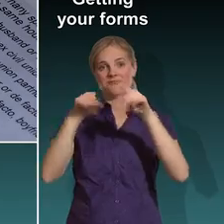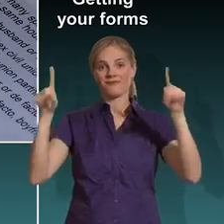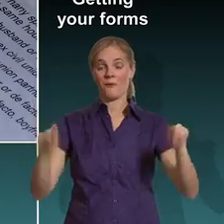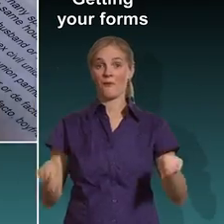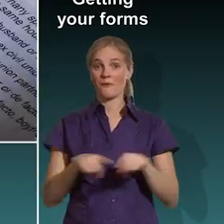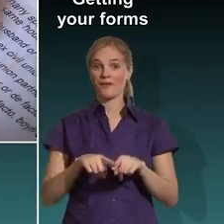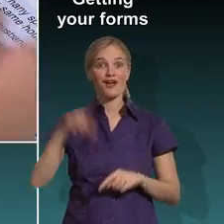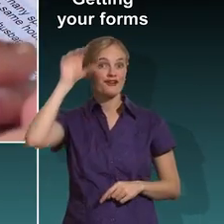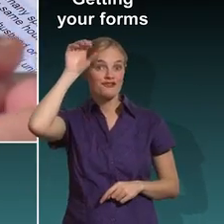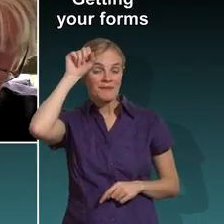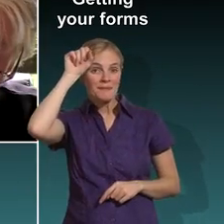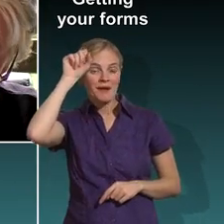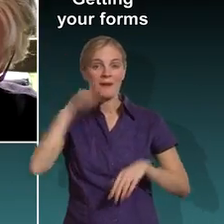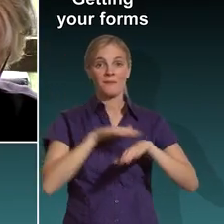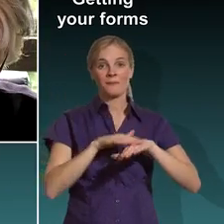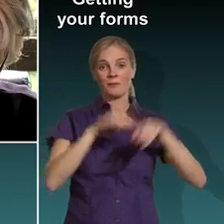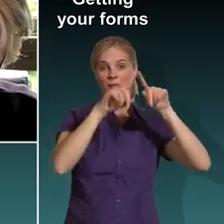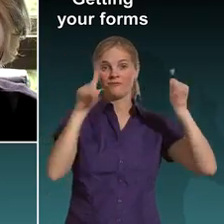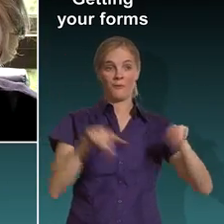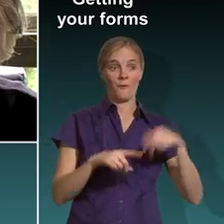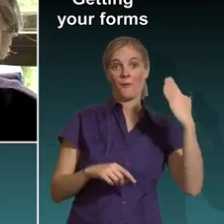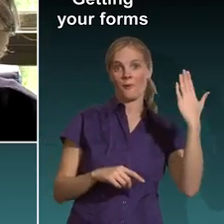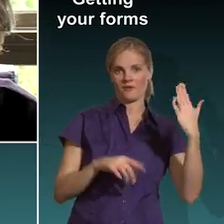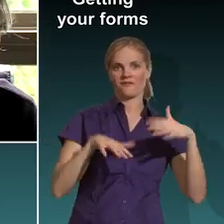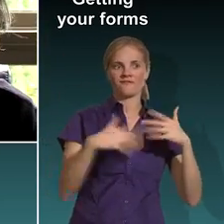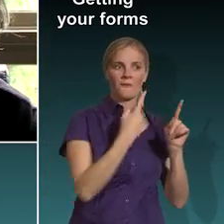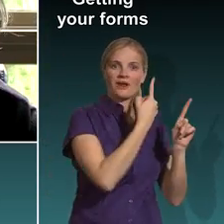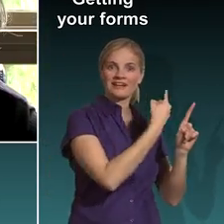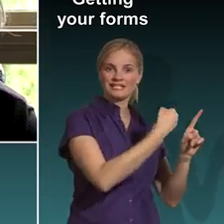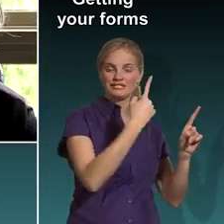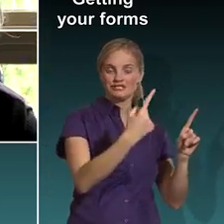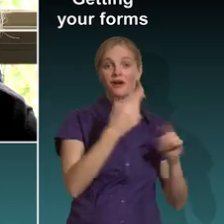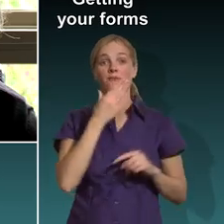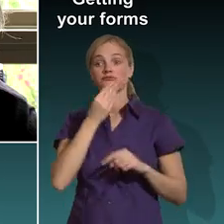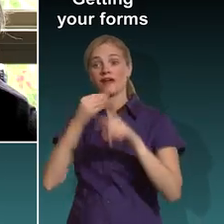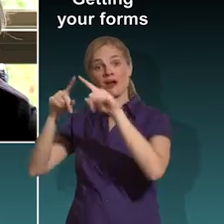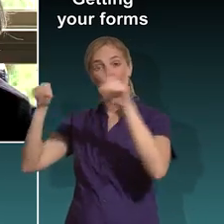We encourage you to fill in your forms. Remember, the blue form is for individuals,